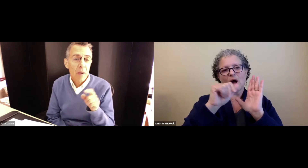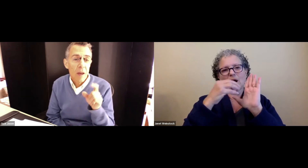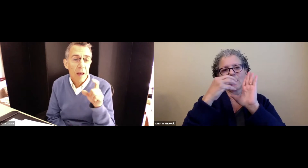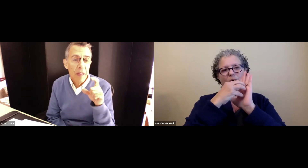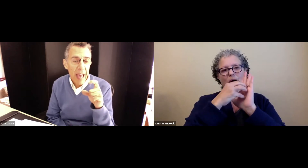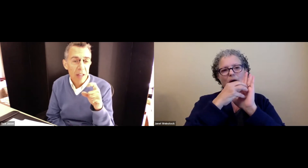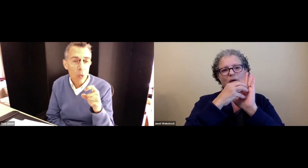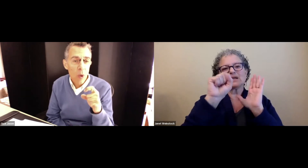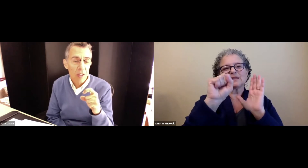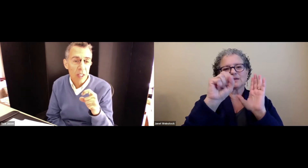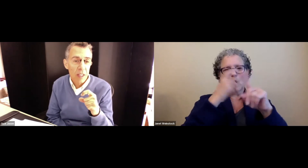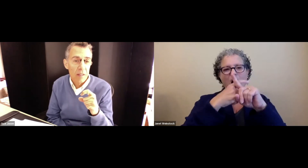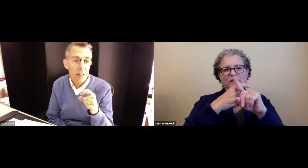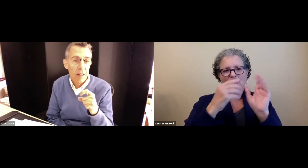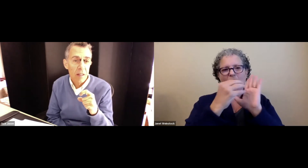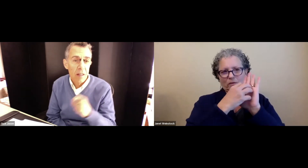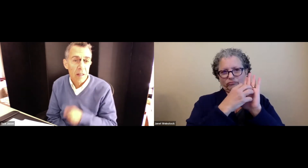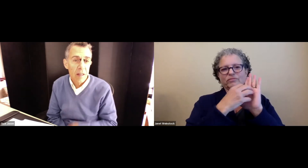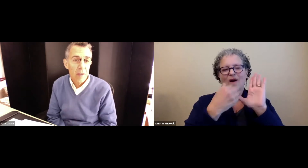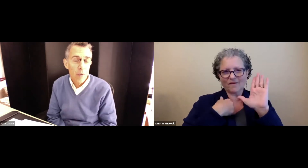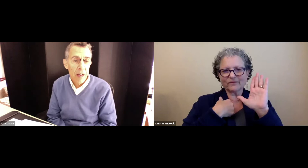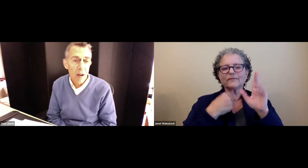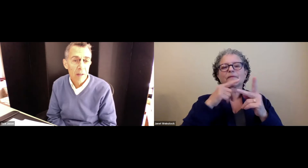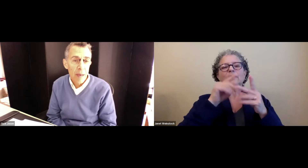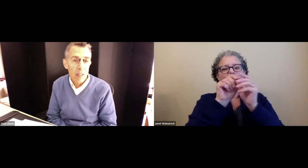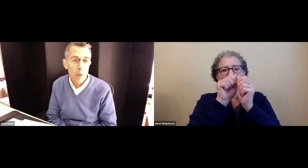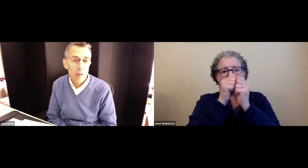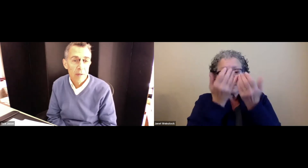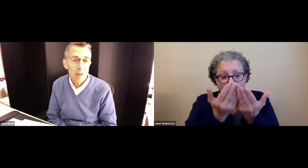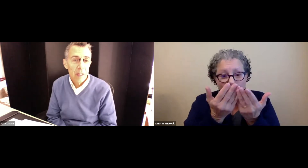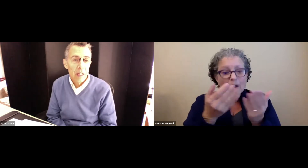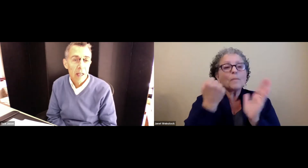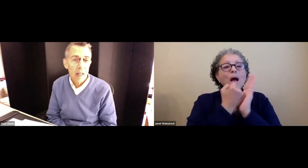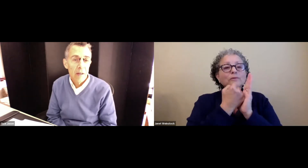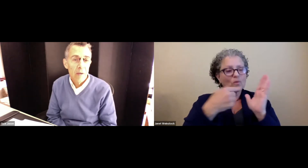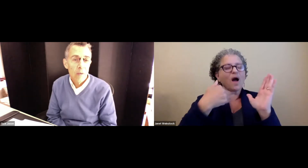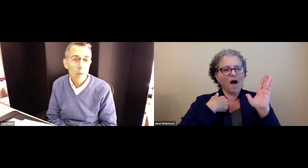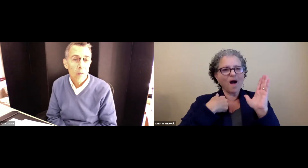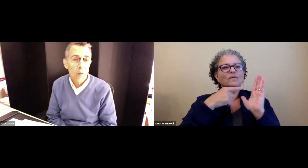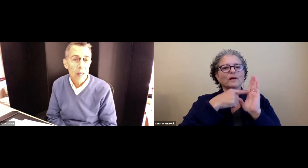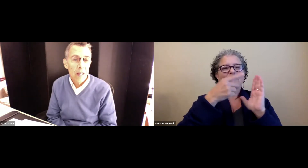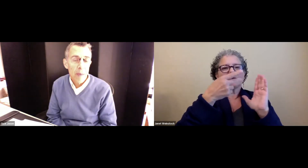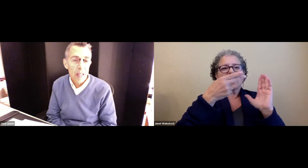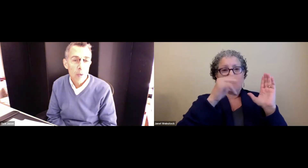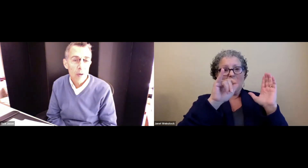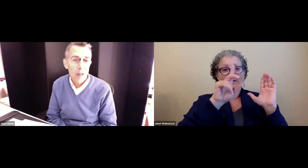they had a swastika right on the passport. And in the passport, there